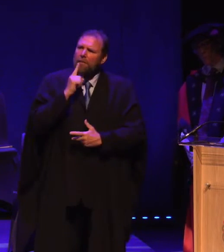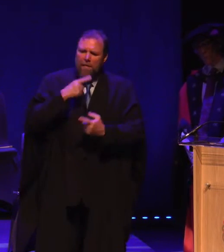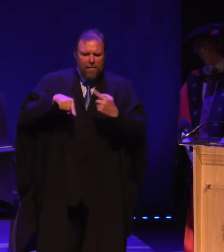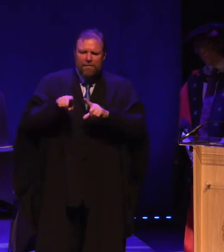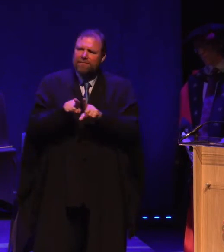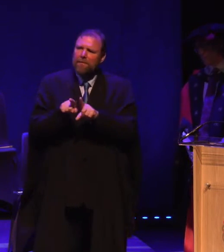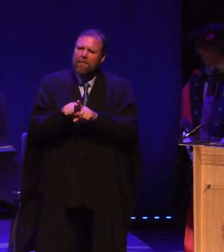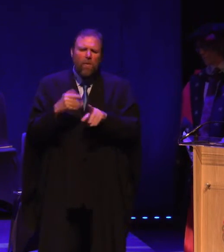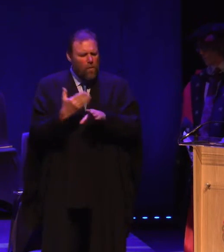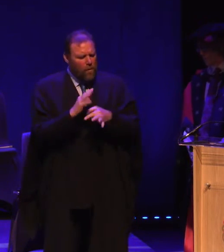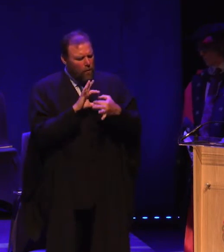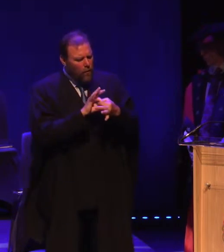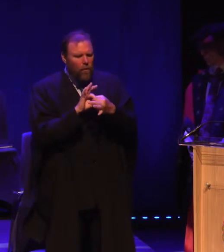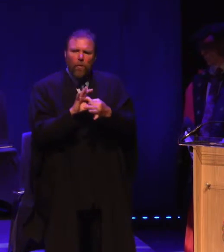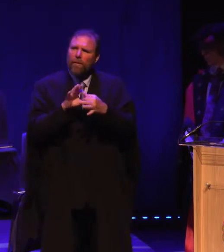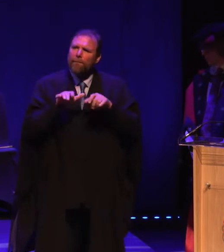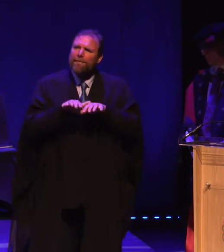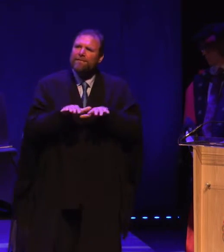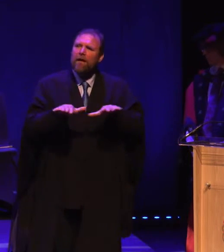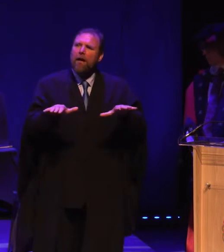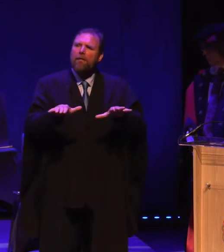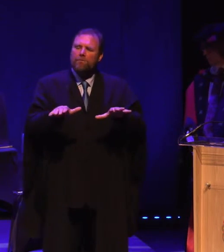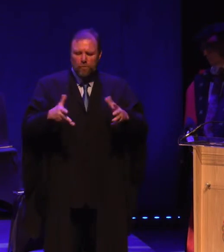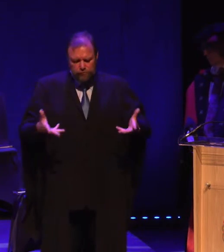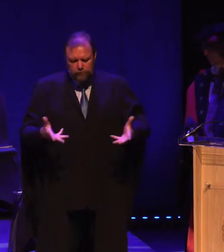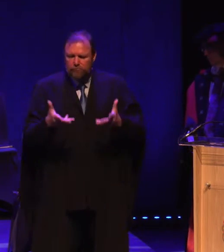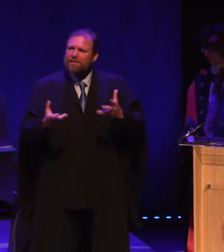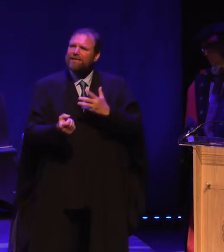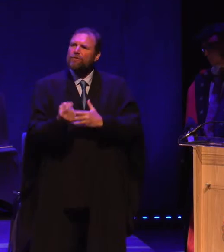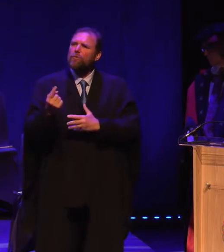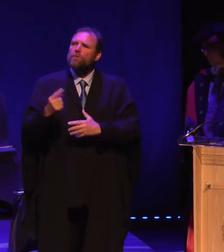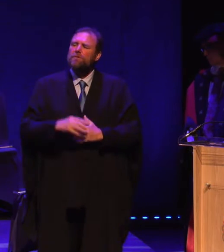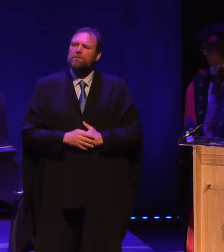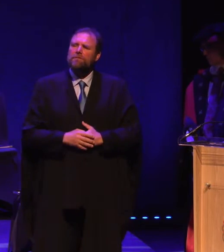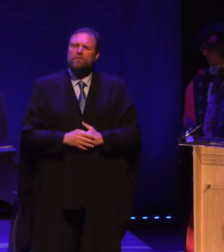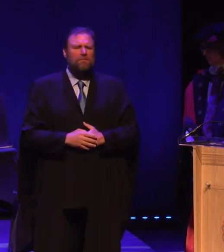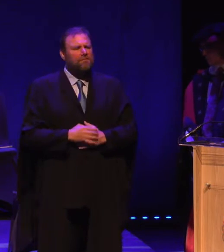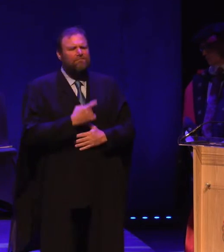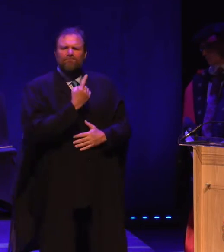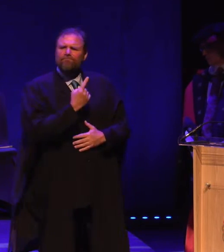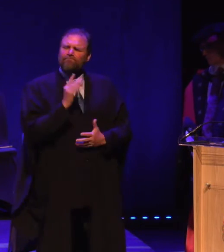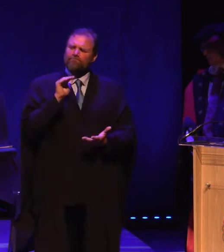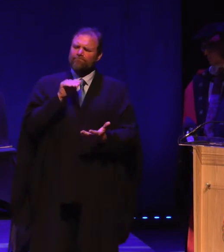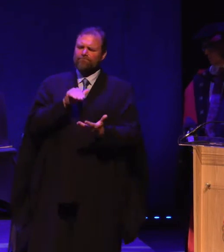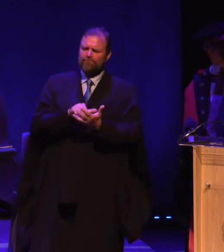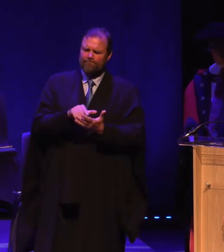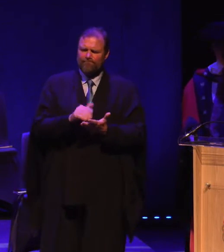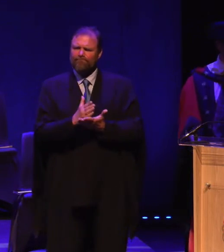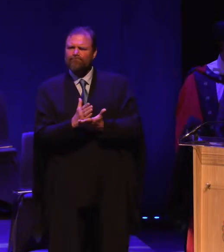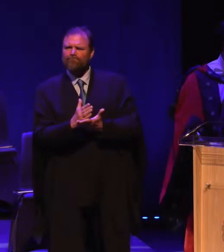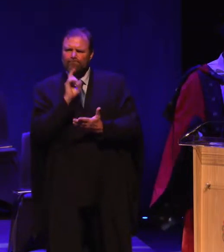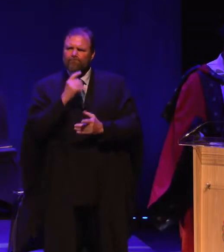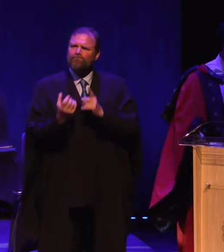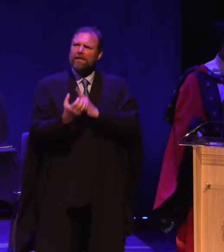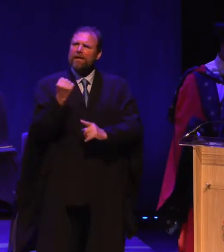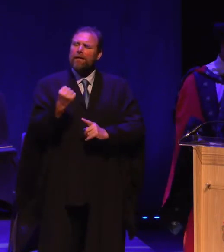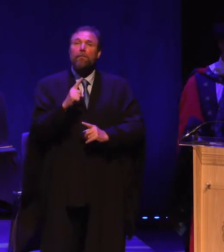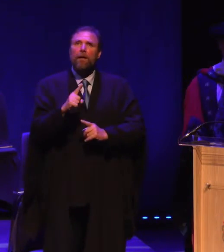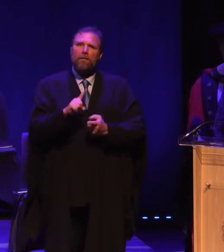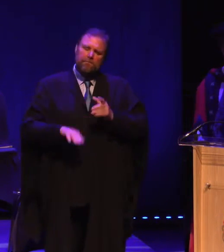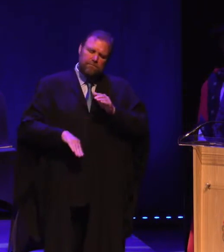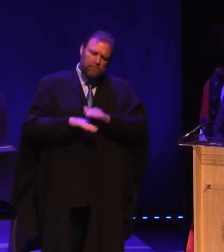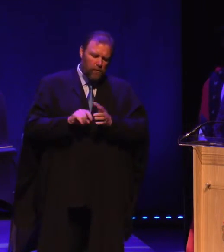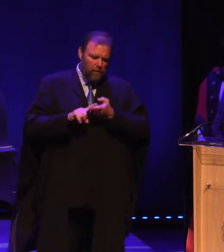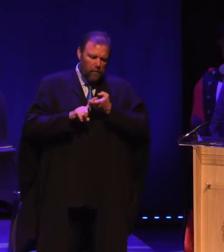to highlight these issues. Despite arriving at Cardiff Met very uncertain about whether she could succeed, she's been totally committed